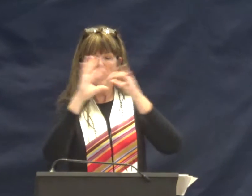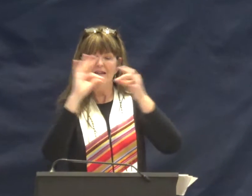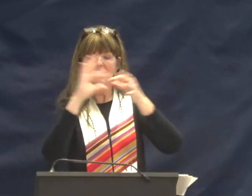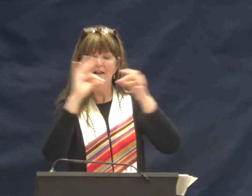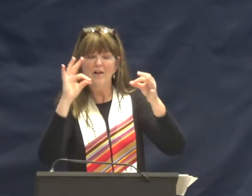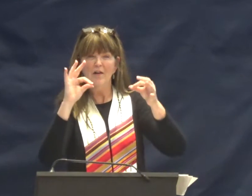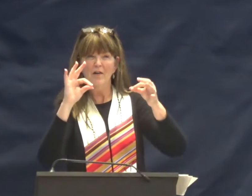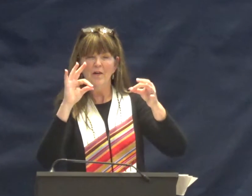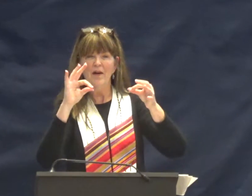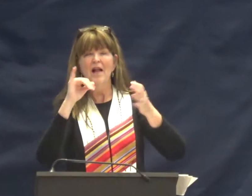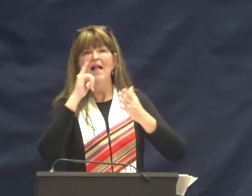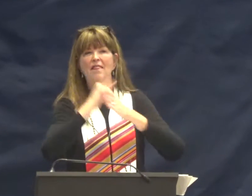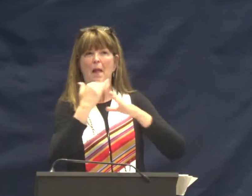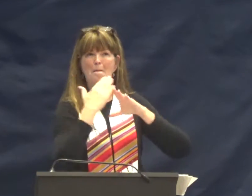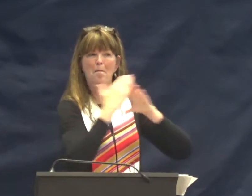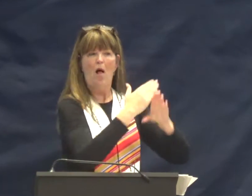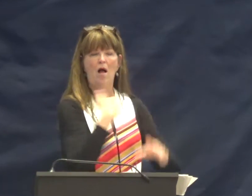emotionally and behaviorally, and what we say,